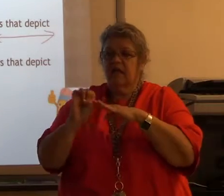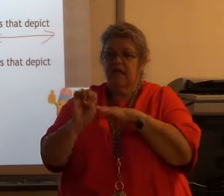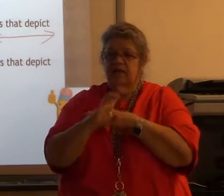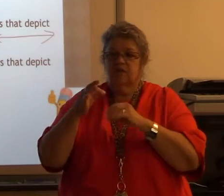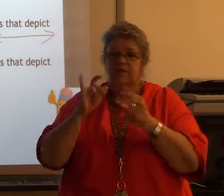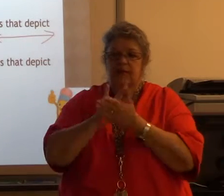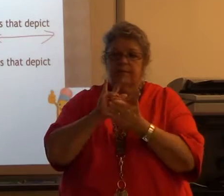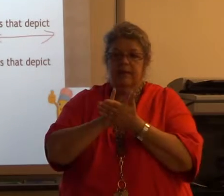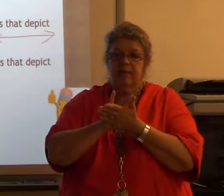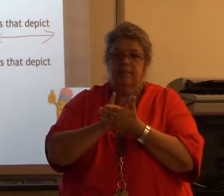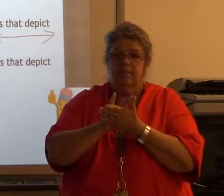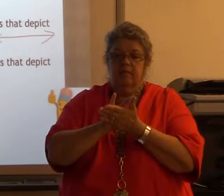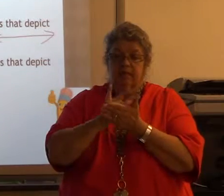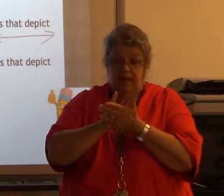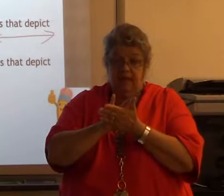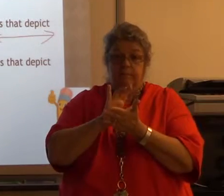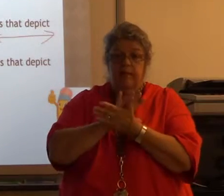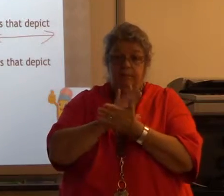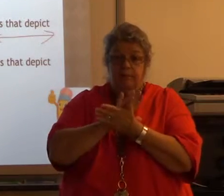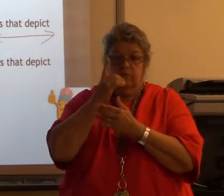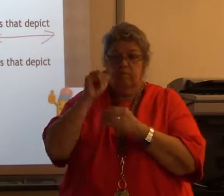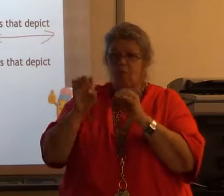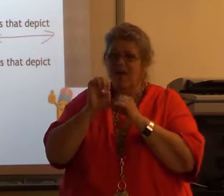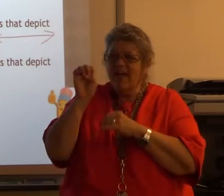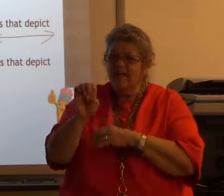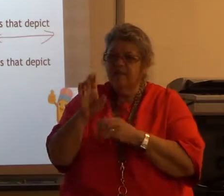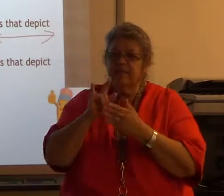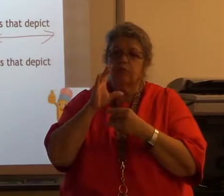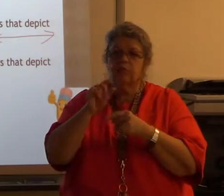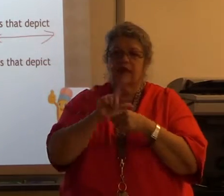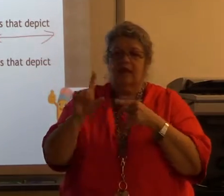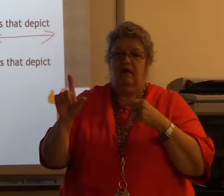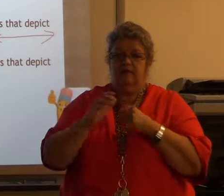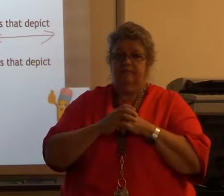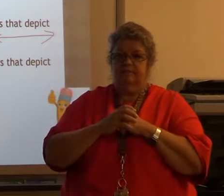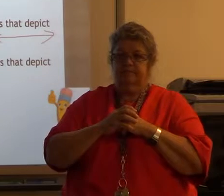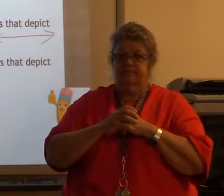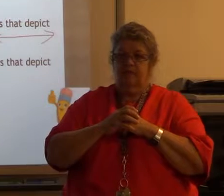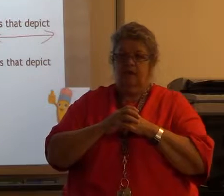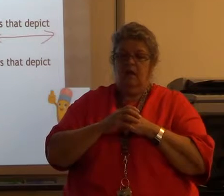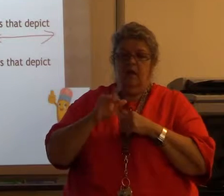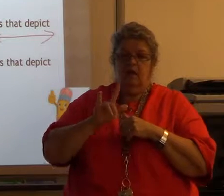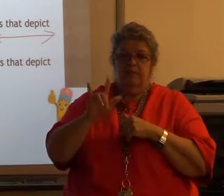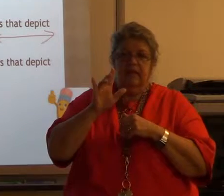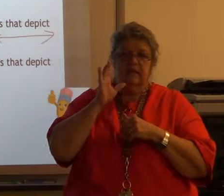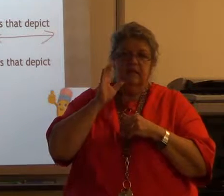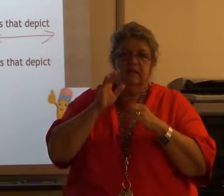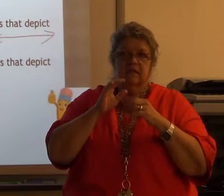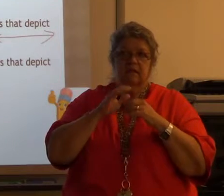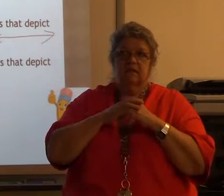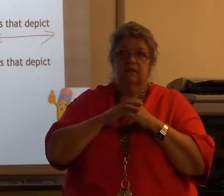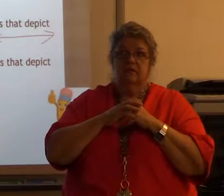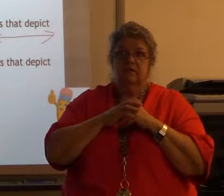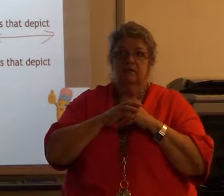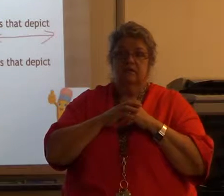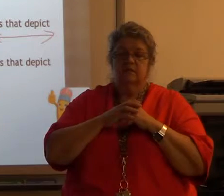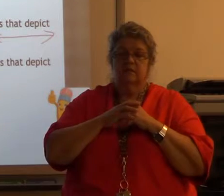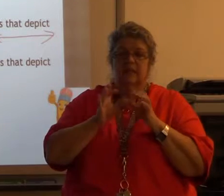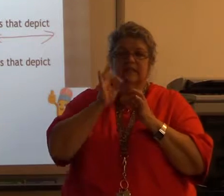directions, that would be a line. Same thing with a plane. Planes extend forever in all directions. So a desktop would